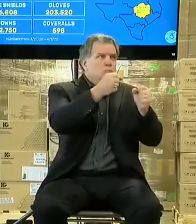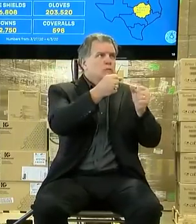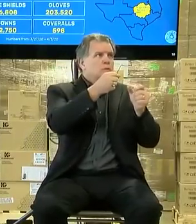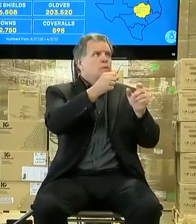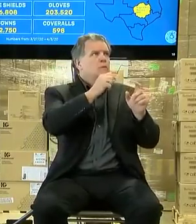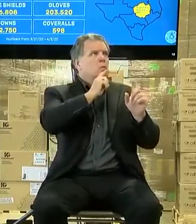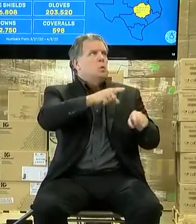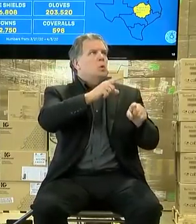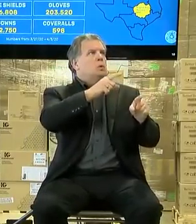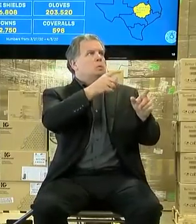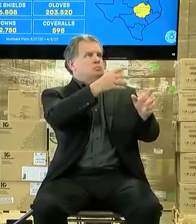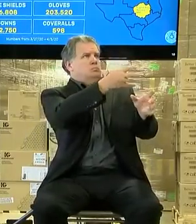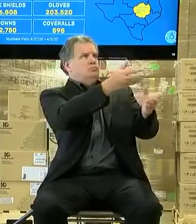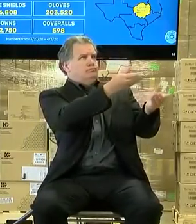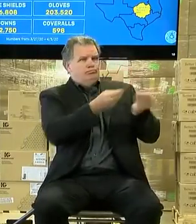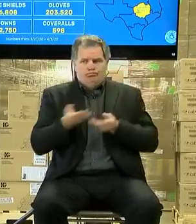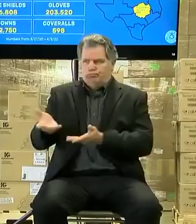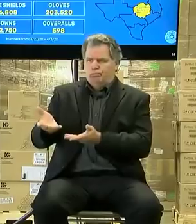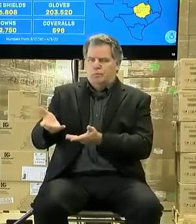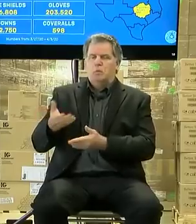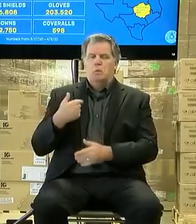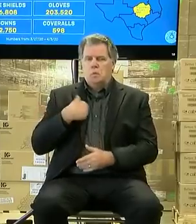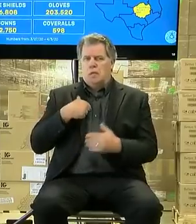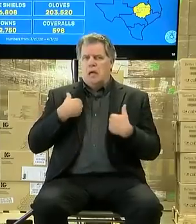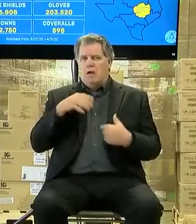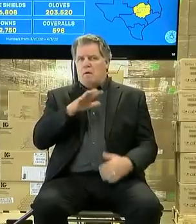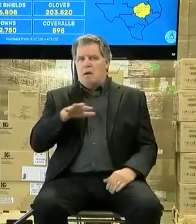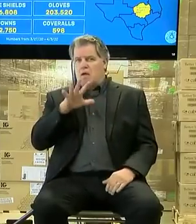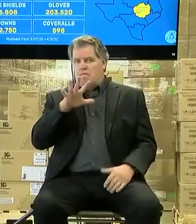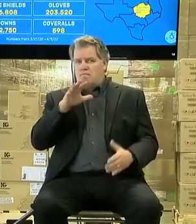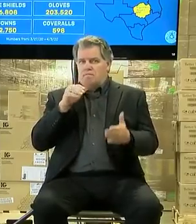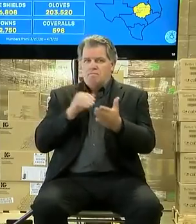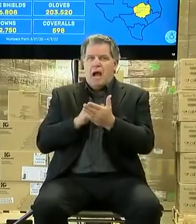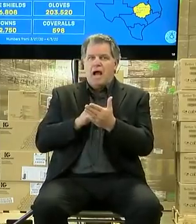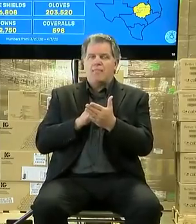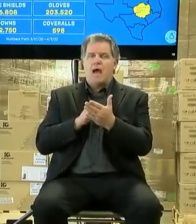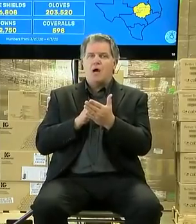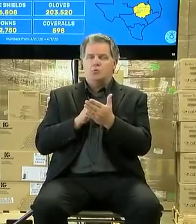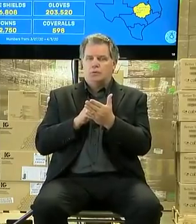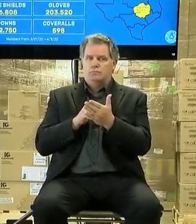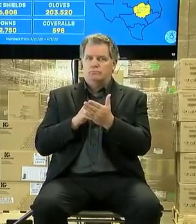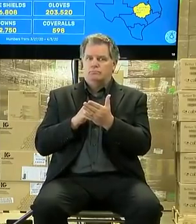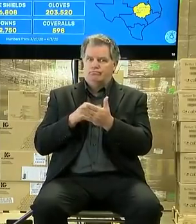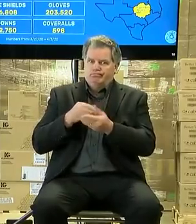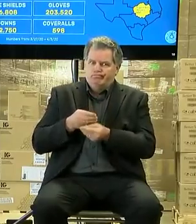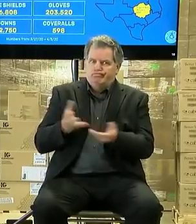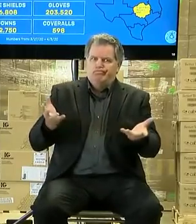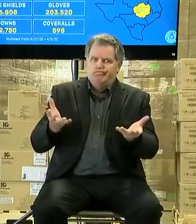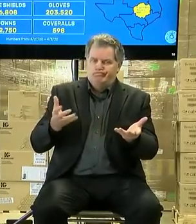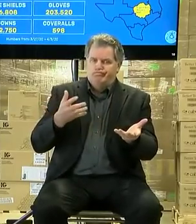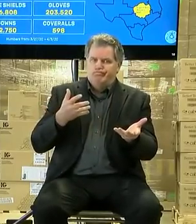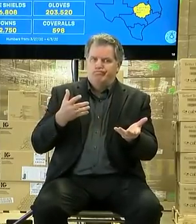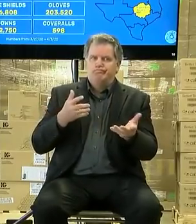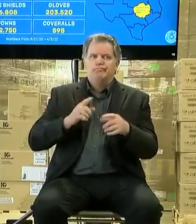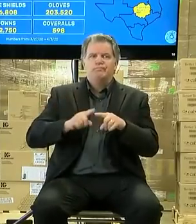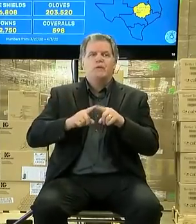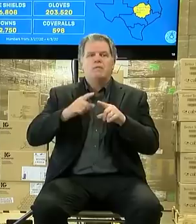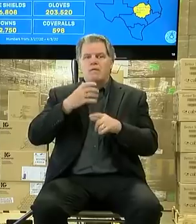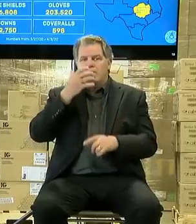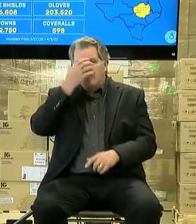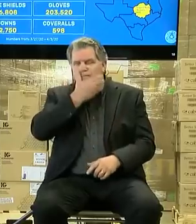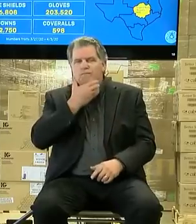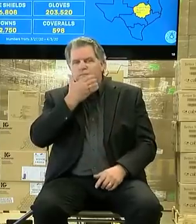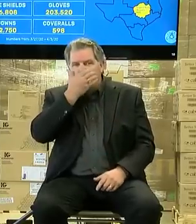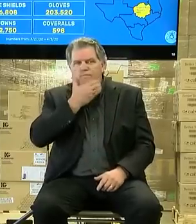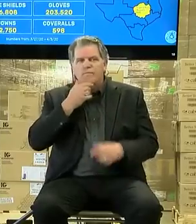for example, is the approximate 5,000 that we've aggregated over the past few days of face masks that we